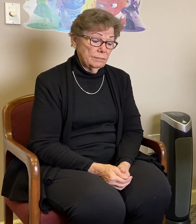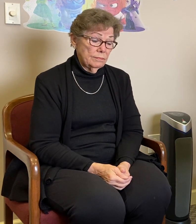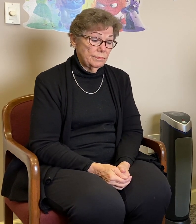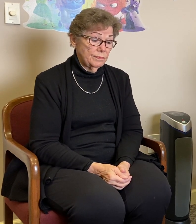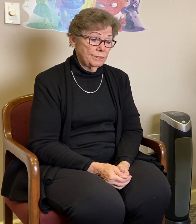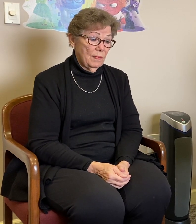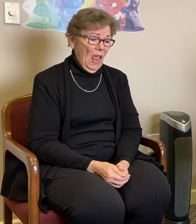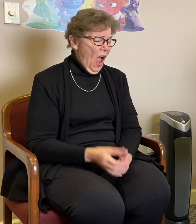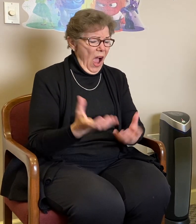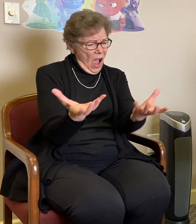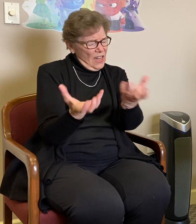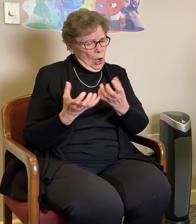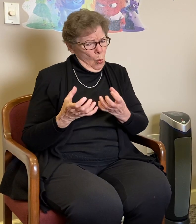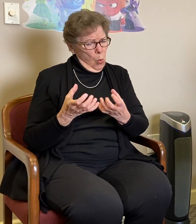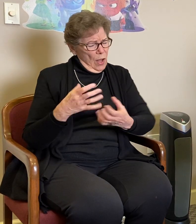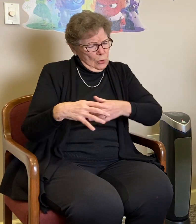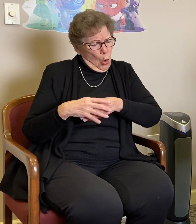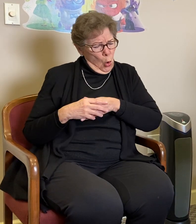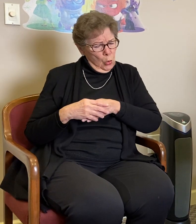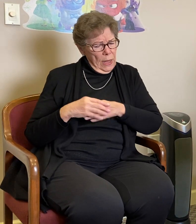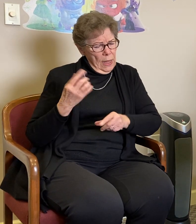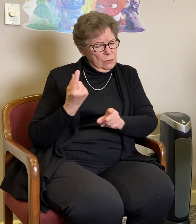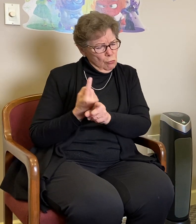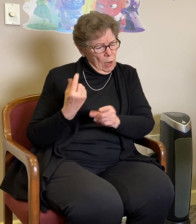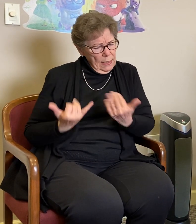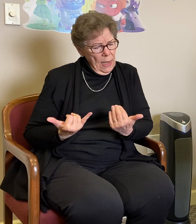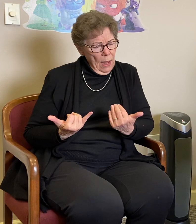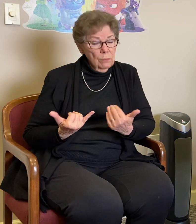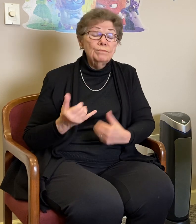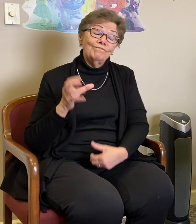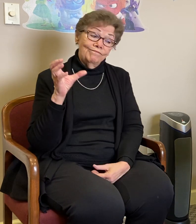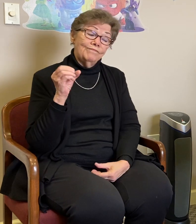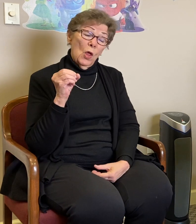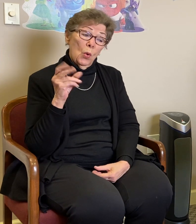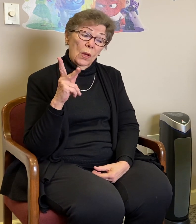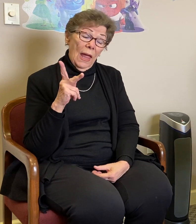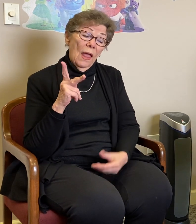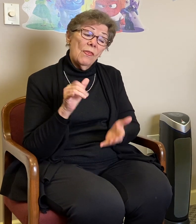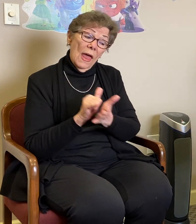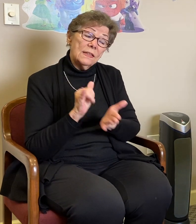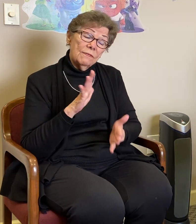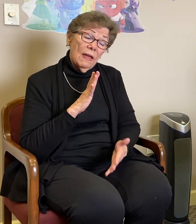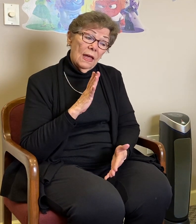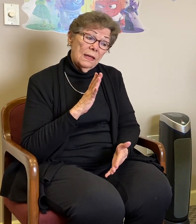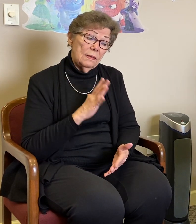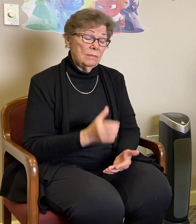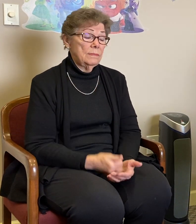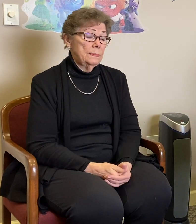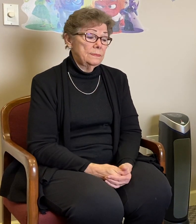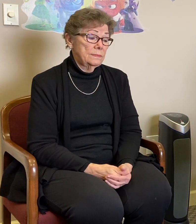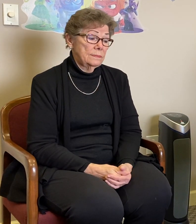I don't want to hold hands right now. Okay, that's fine.